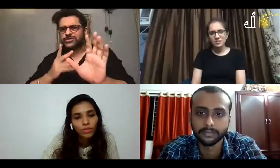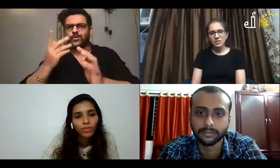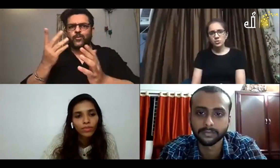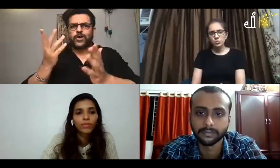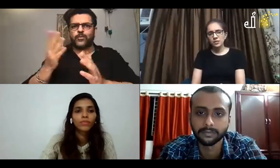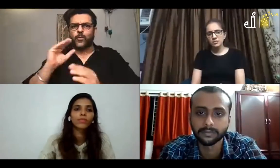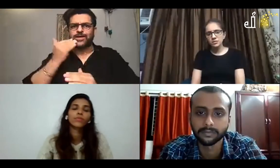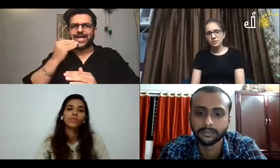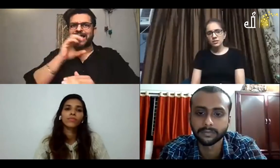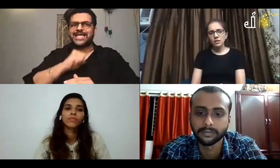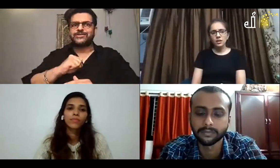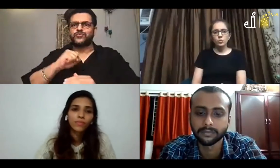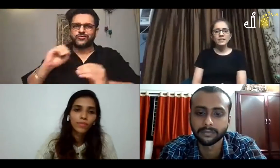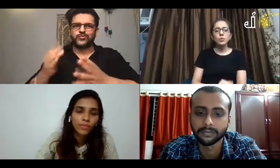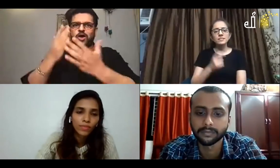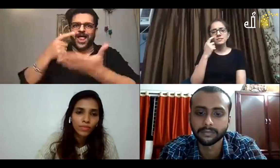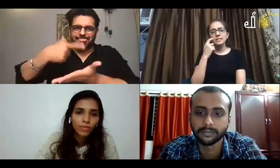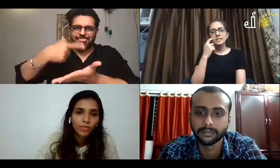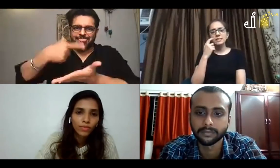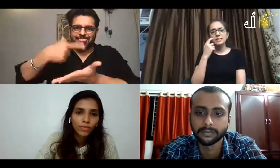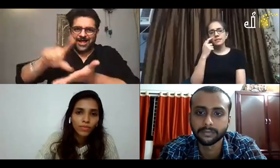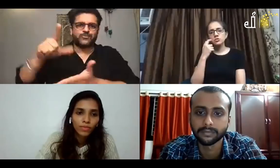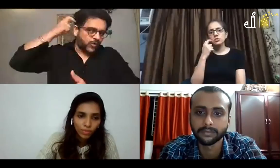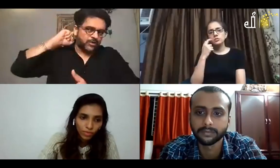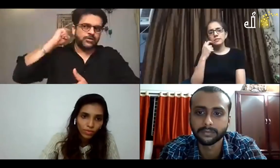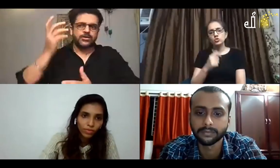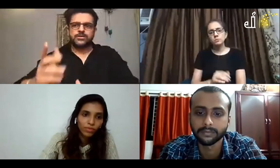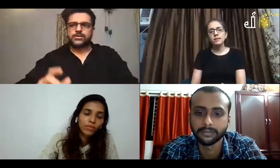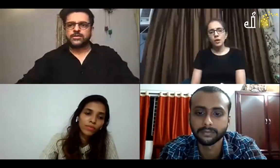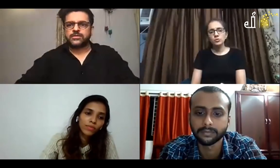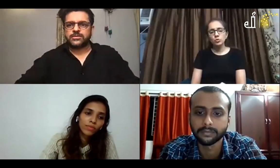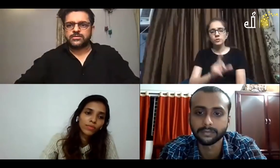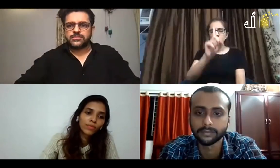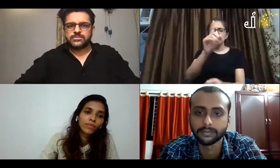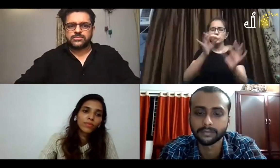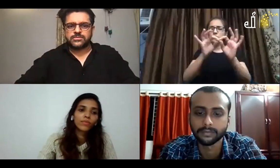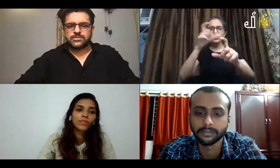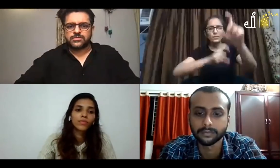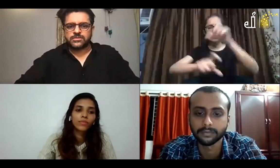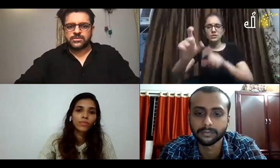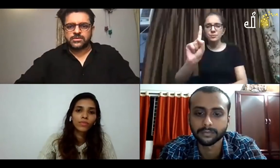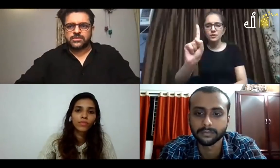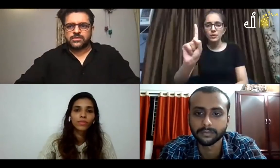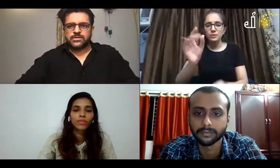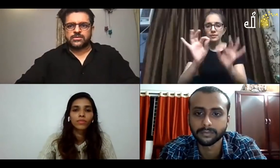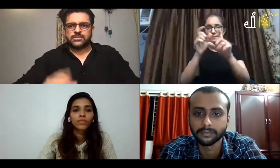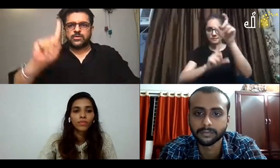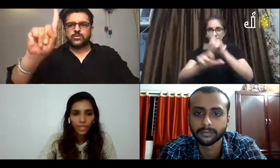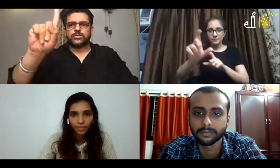1 year, 2 years? What is the right age that it should be allowed to go for a surgery? We'll just switch the interpreter 1 minute.